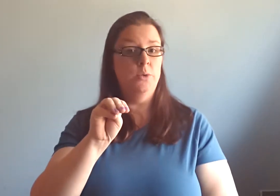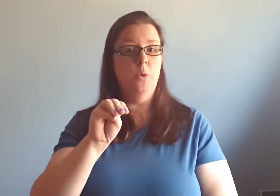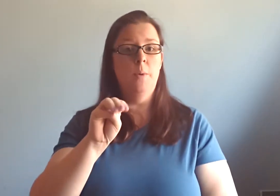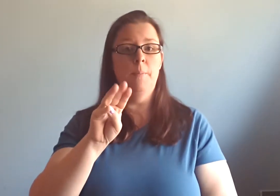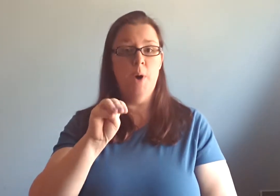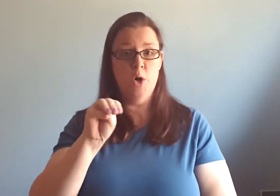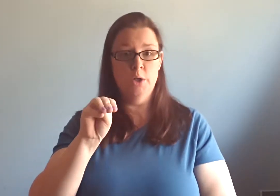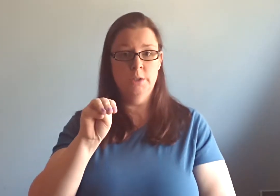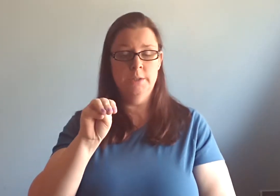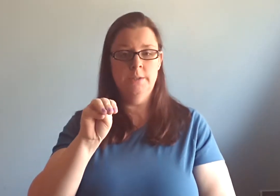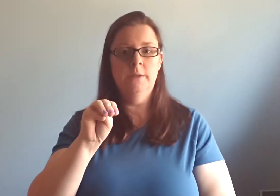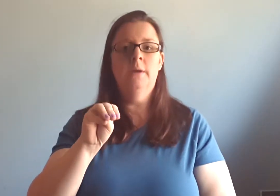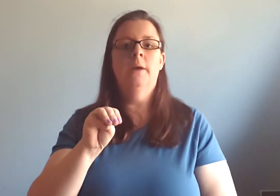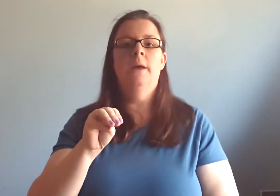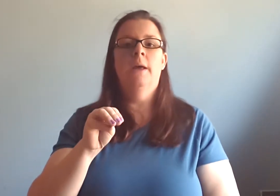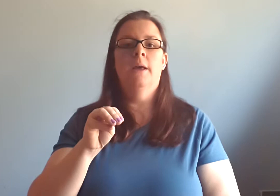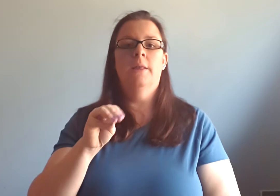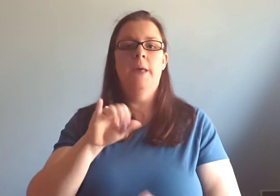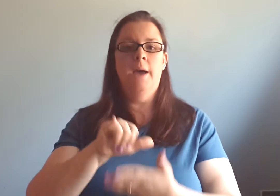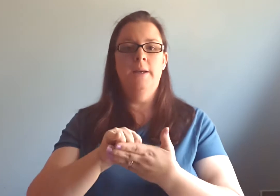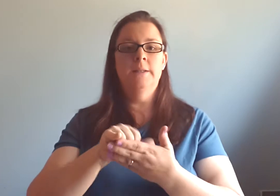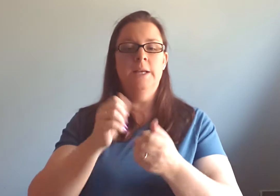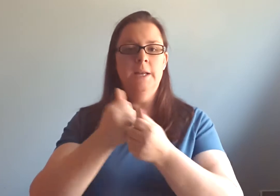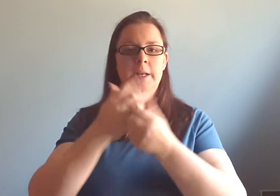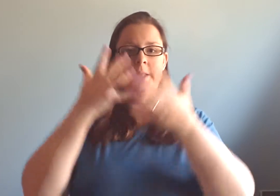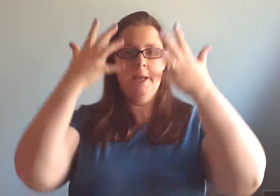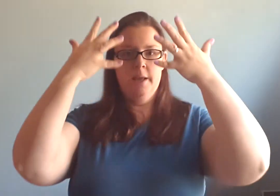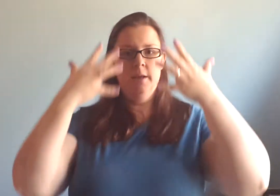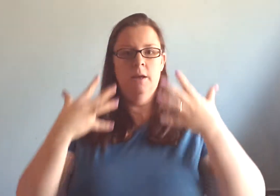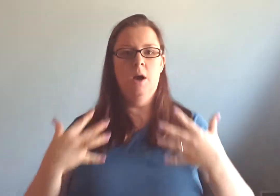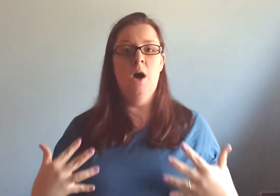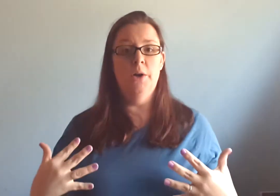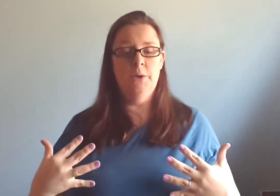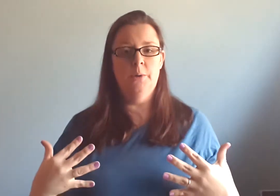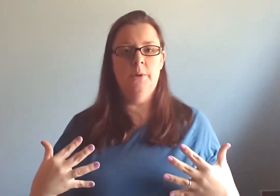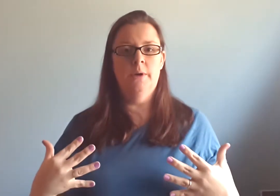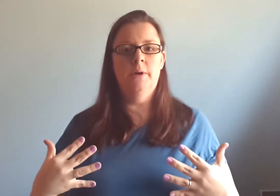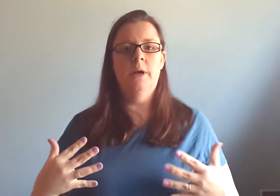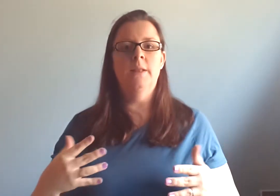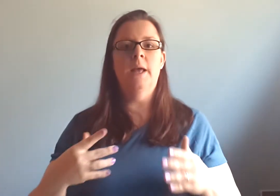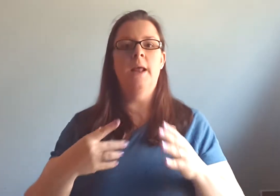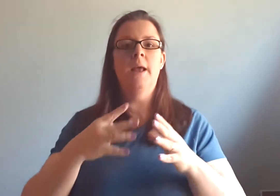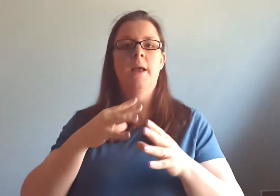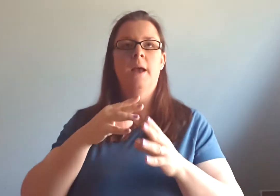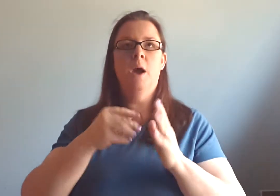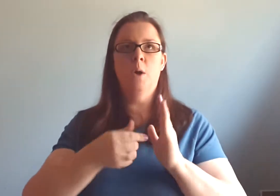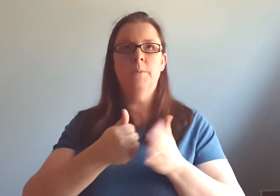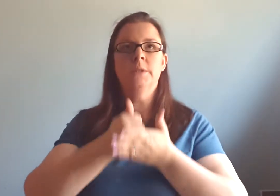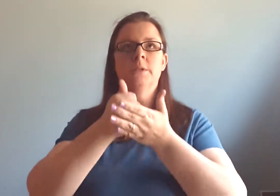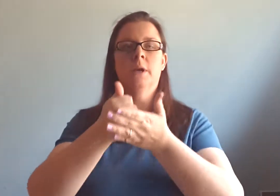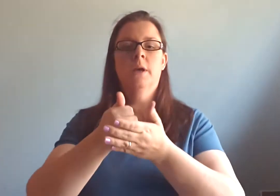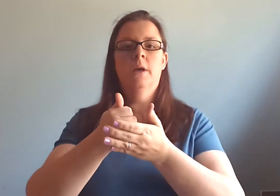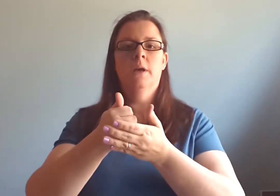non-manual markers. That is anything on you that helps